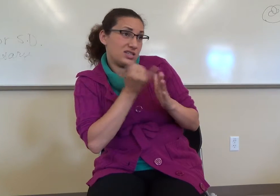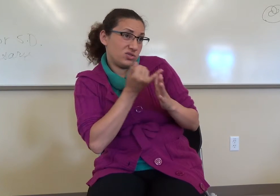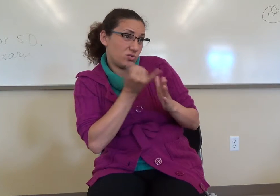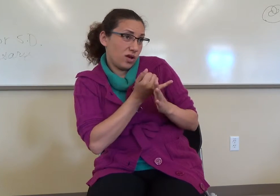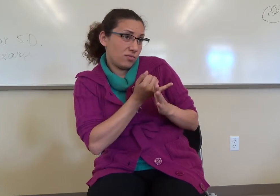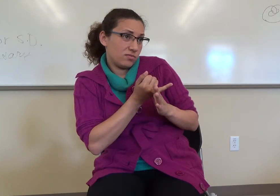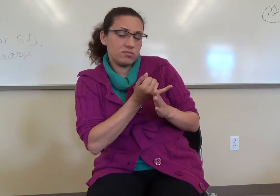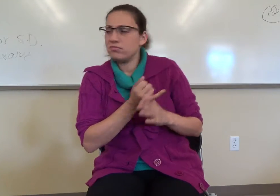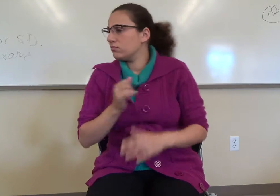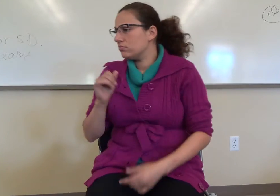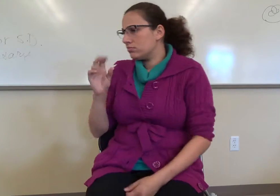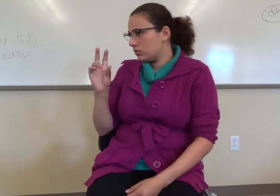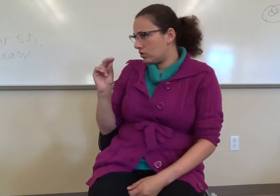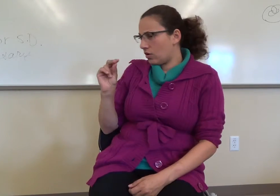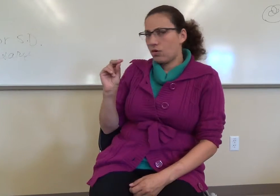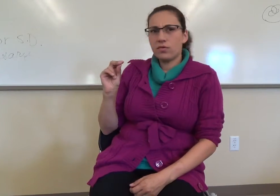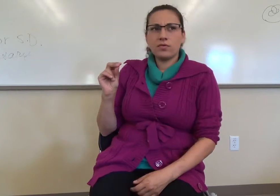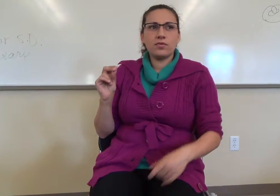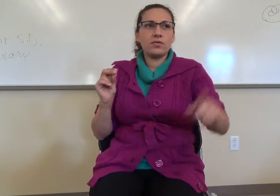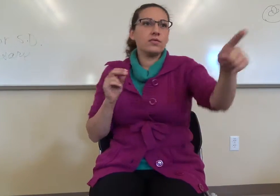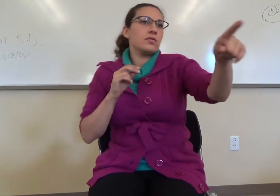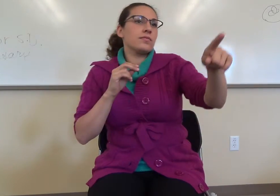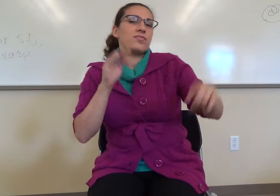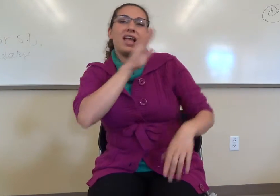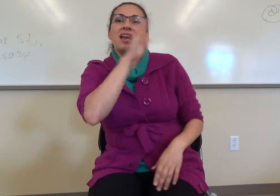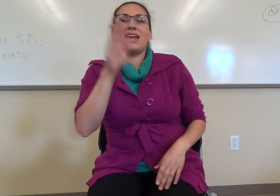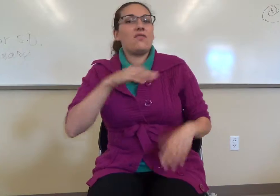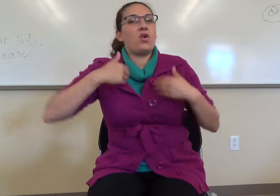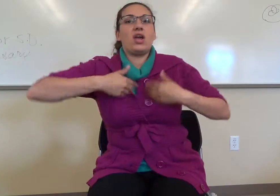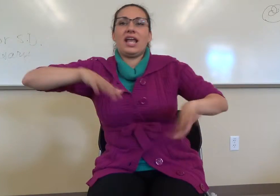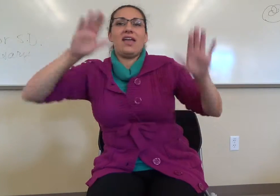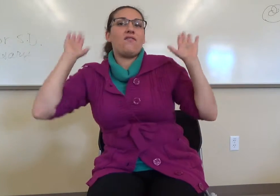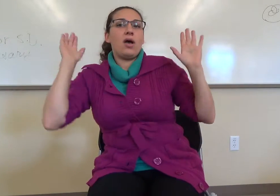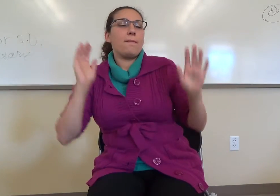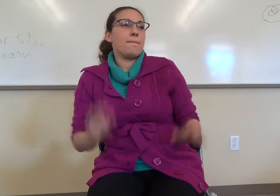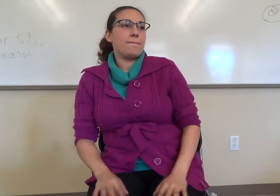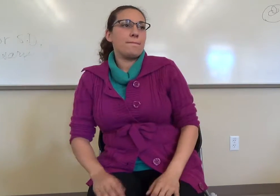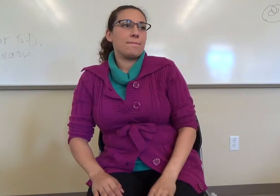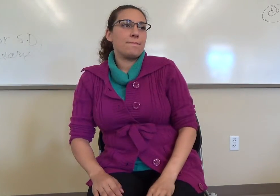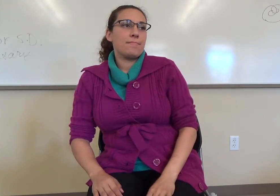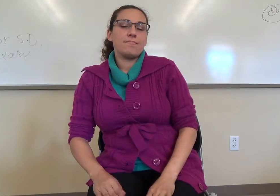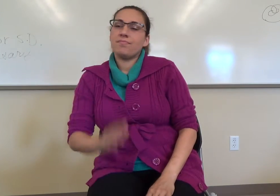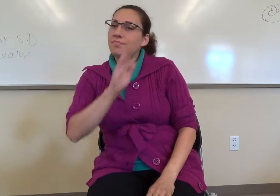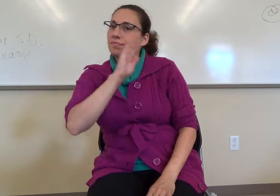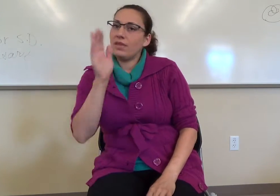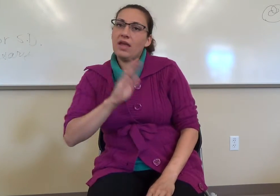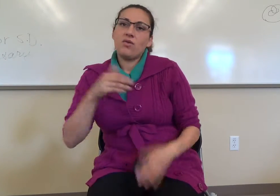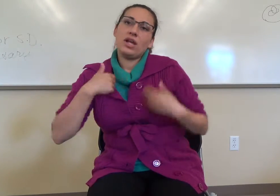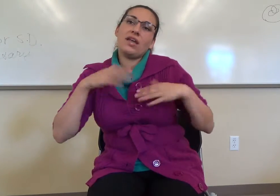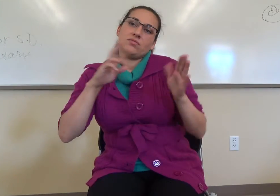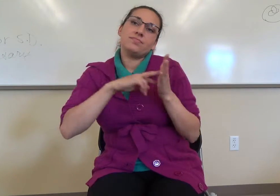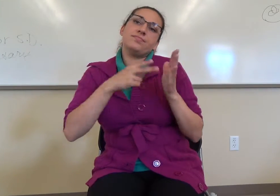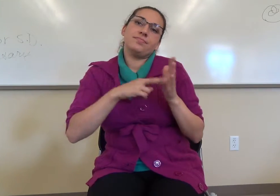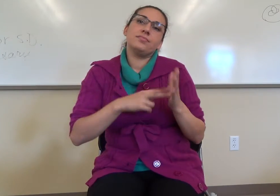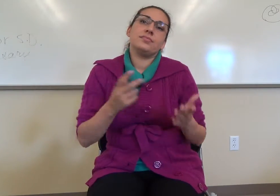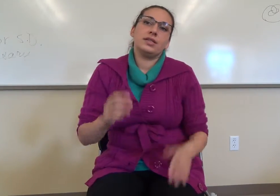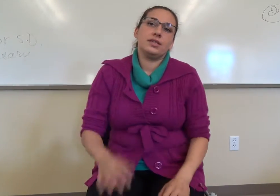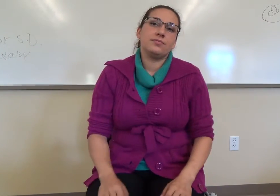No, Never give up. never gave Never up. give up, Never never gave surrender. That's what it means, he never gave